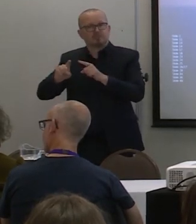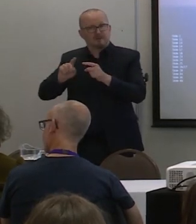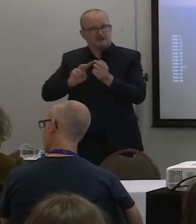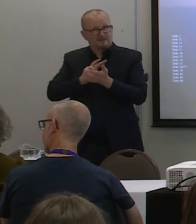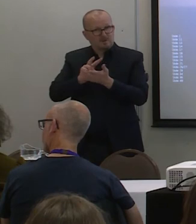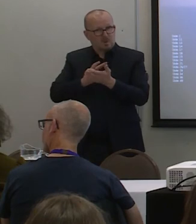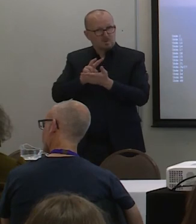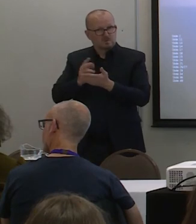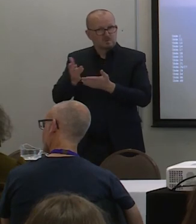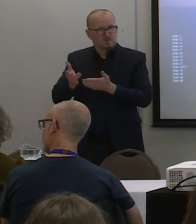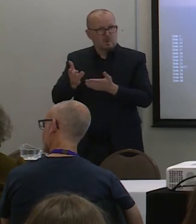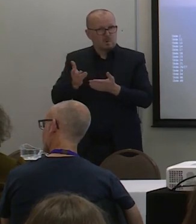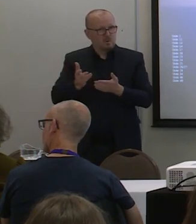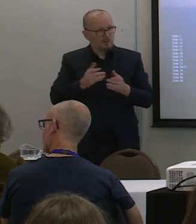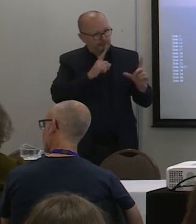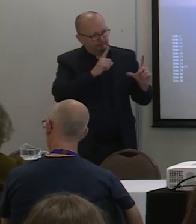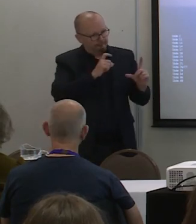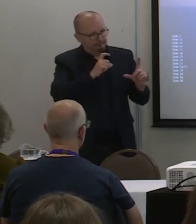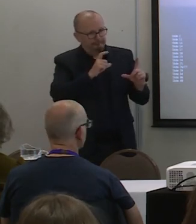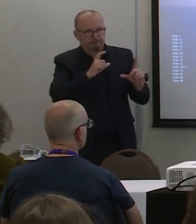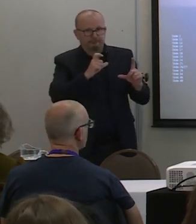need to start considering moving beyond images?